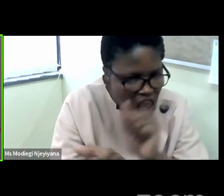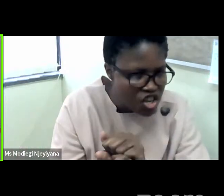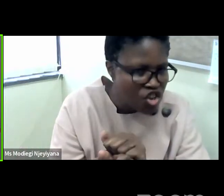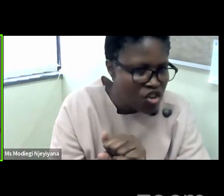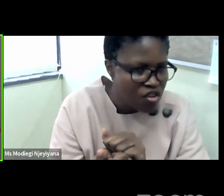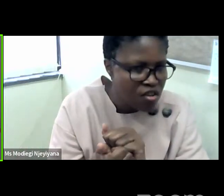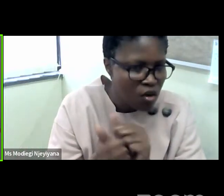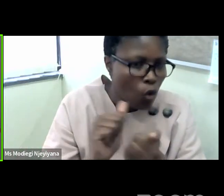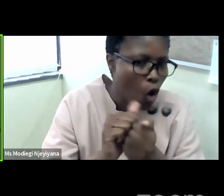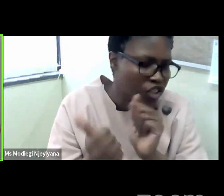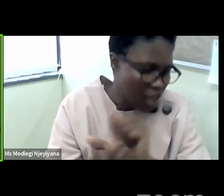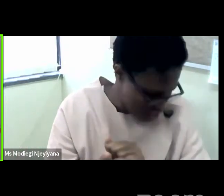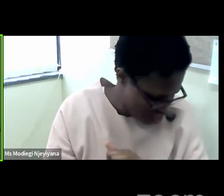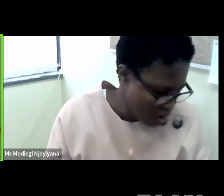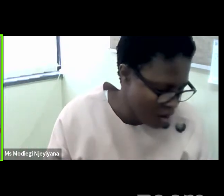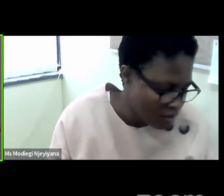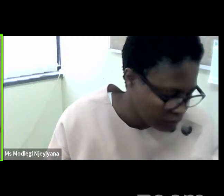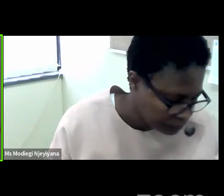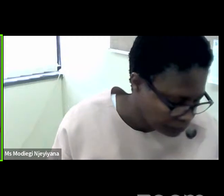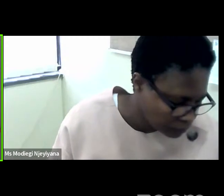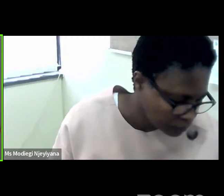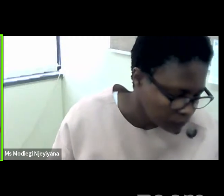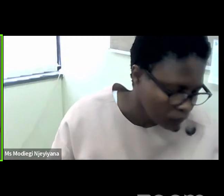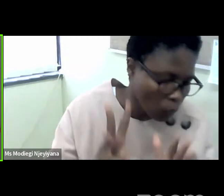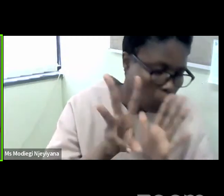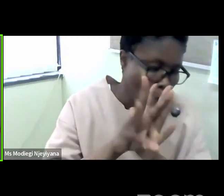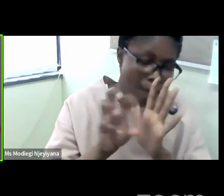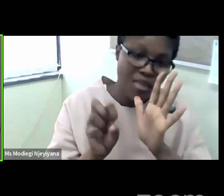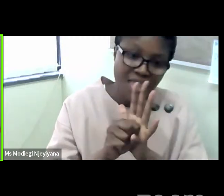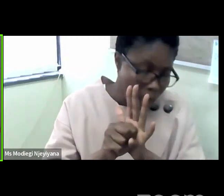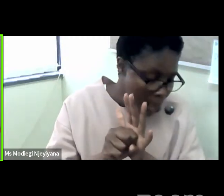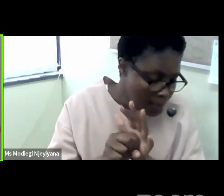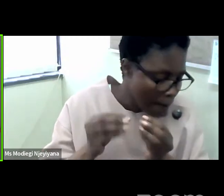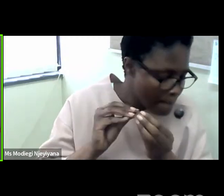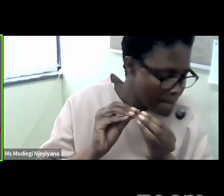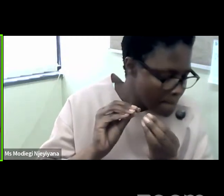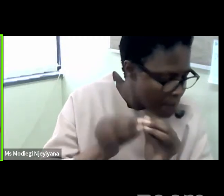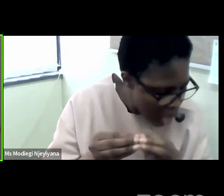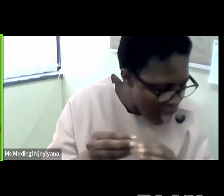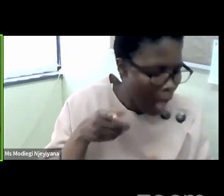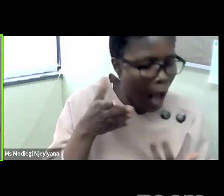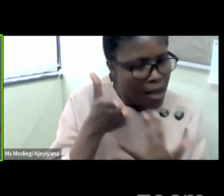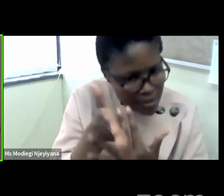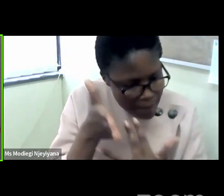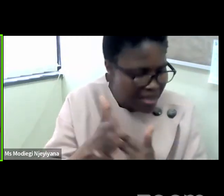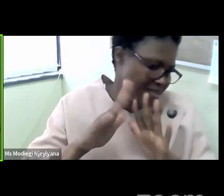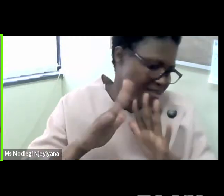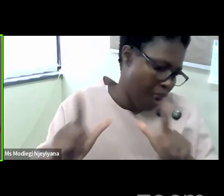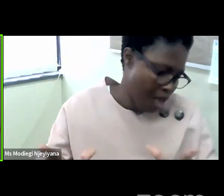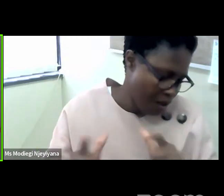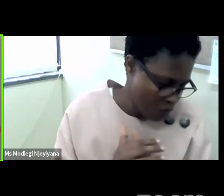them. And again, how it can be inclusive is by offering exam concessions.